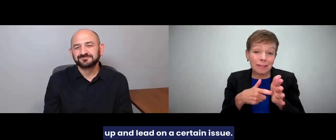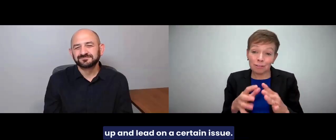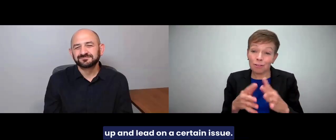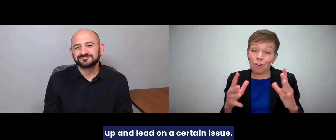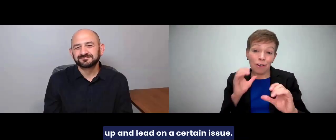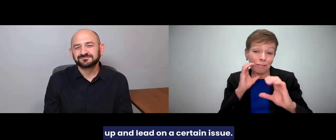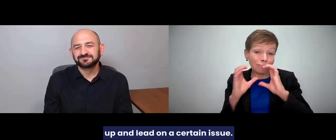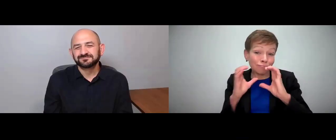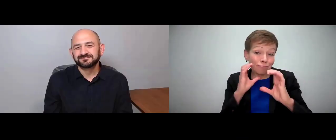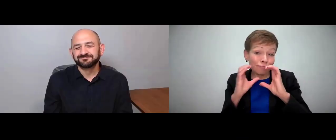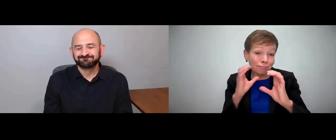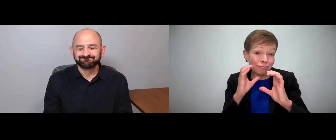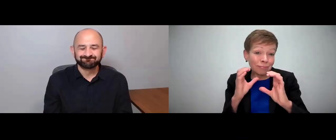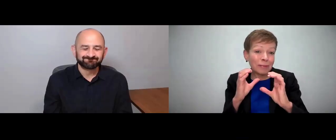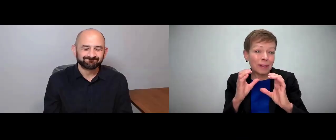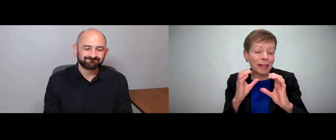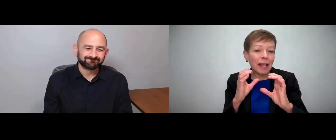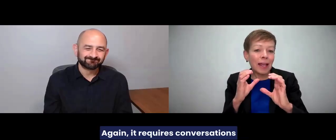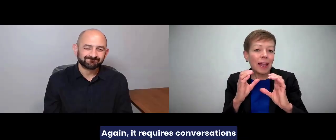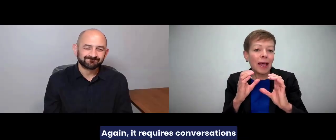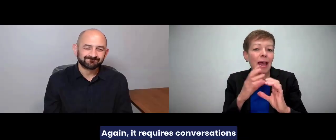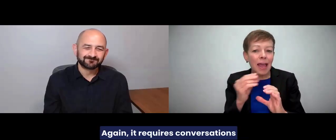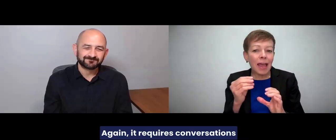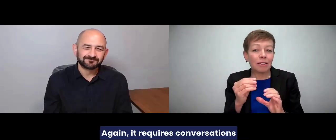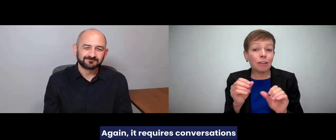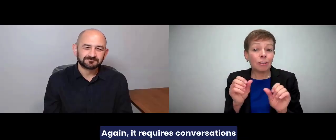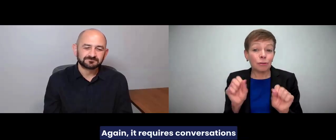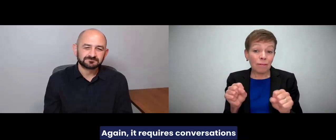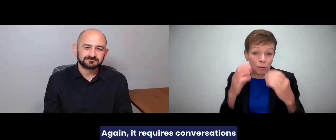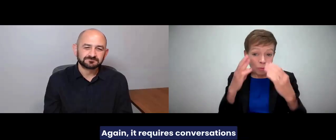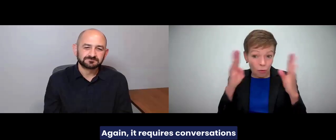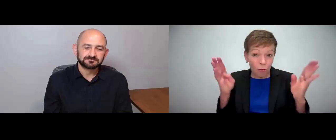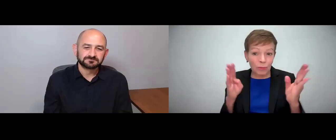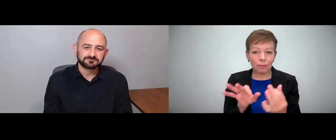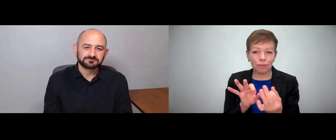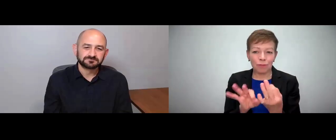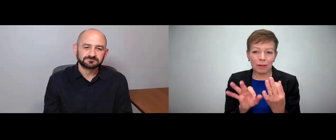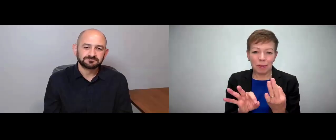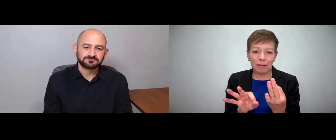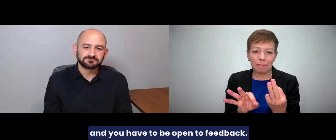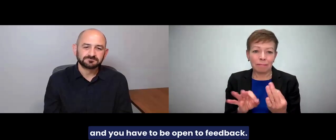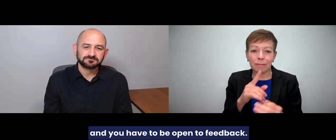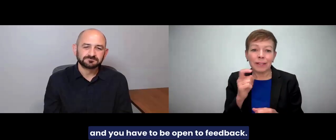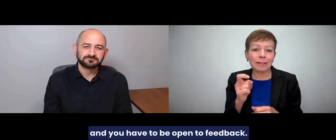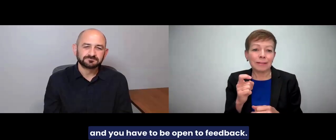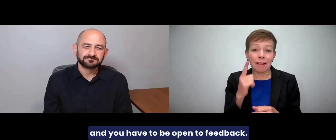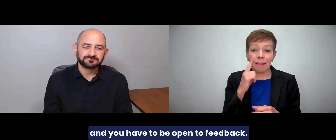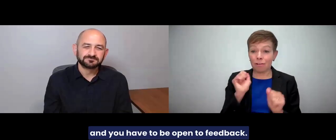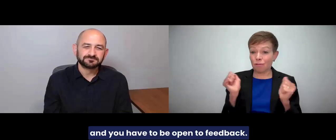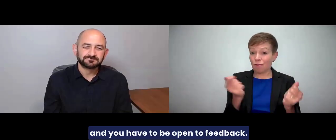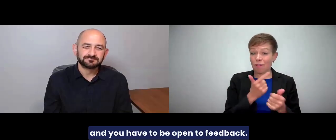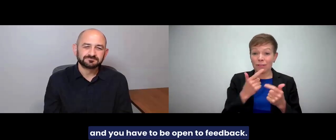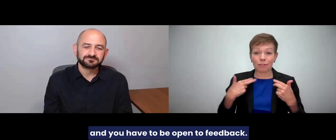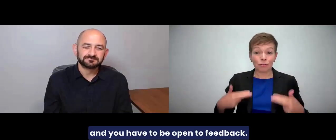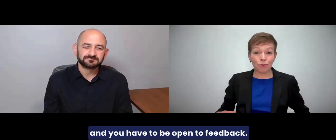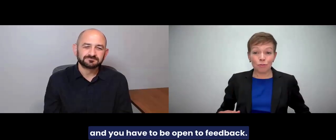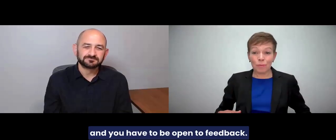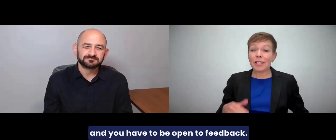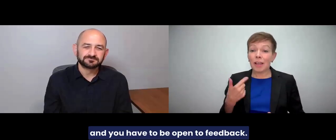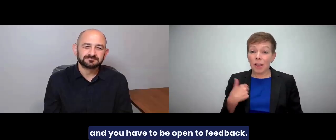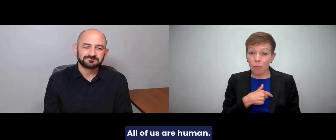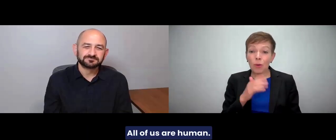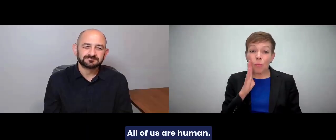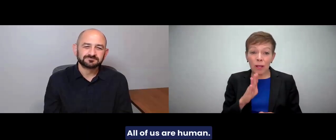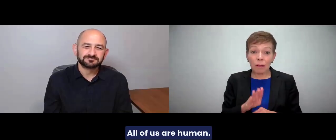lead on a certain issue. So again, it requires conversations, and you have to be open to